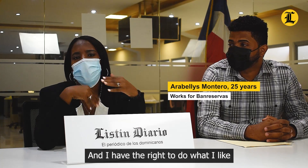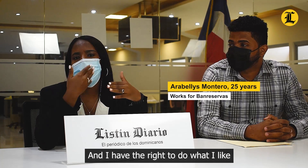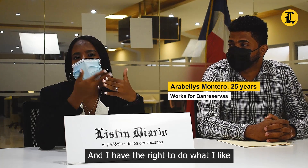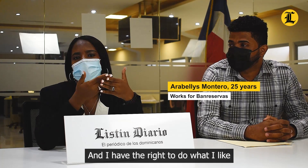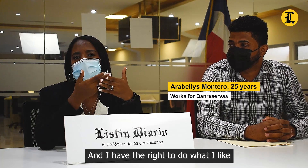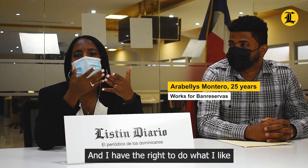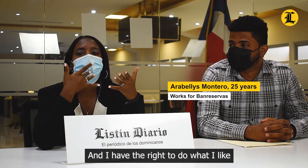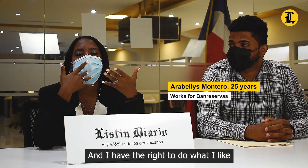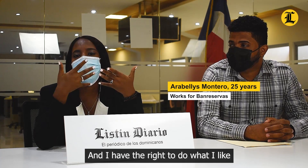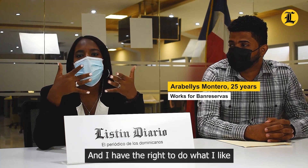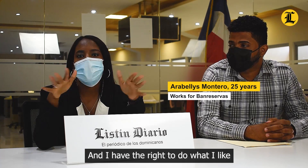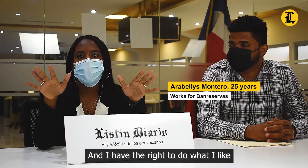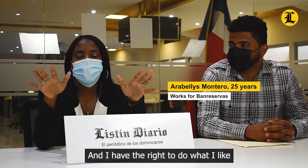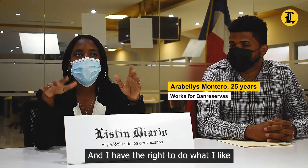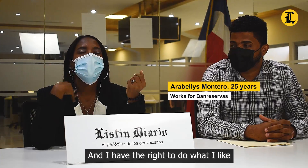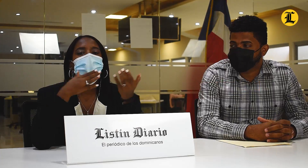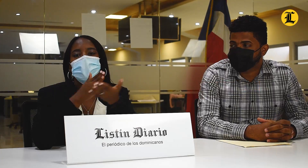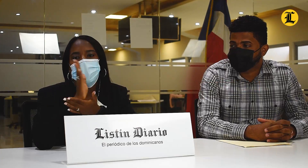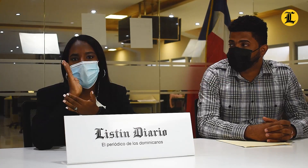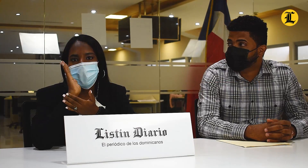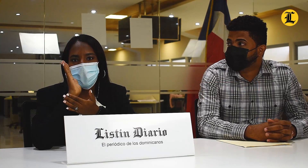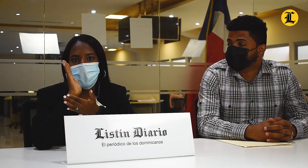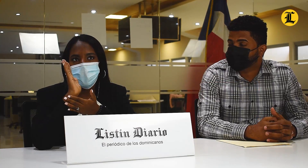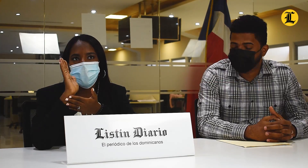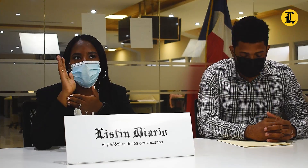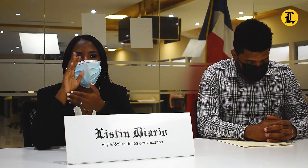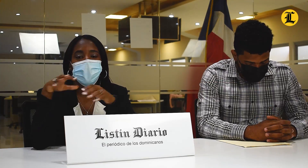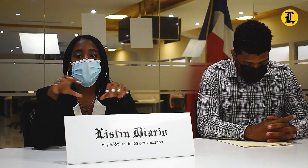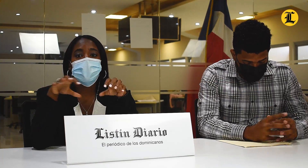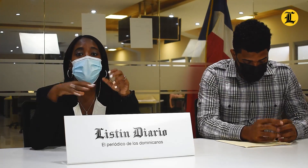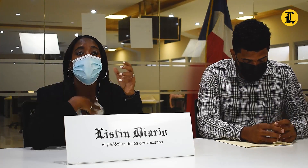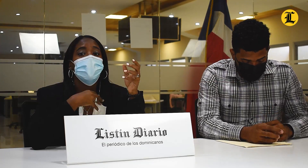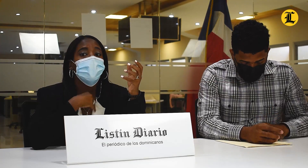I can do whatever I want, and I have the right to do what I like.